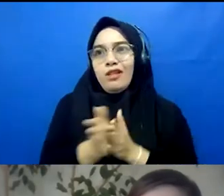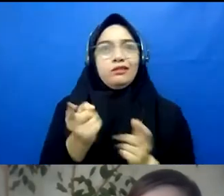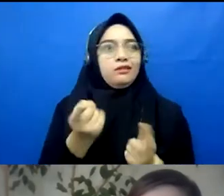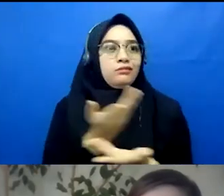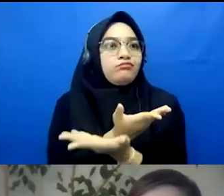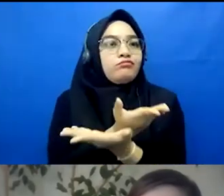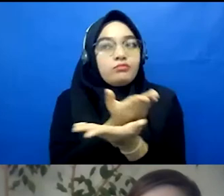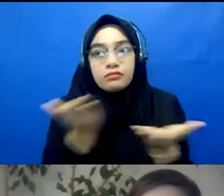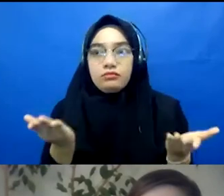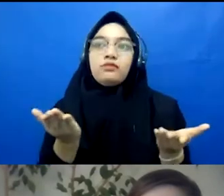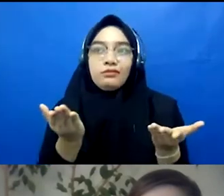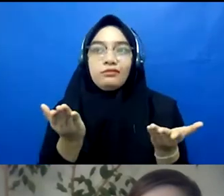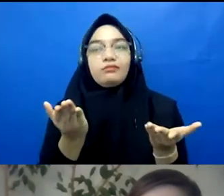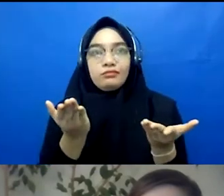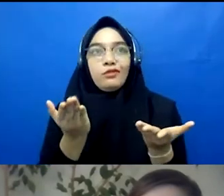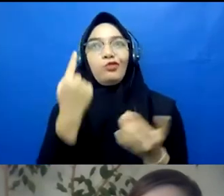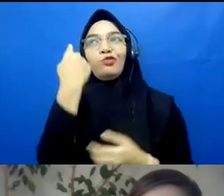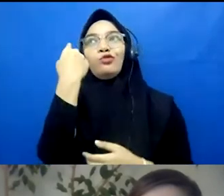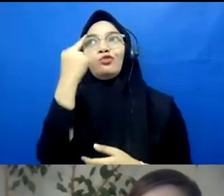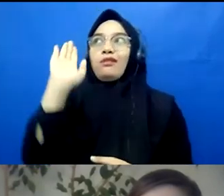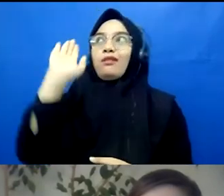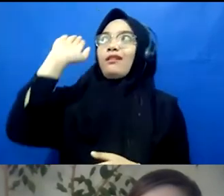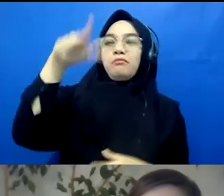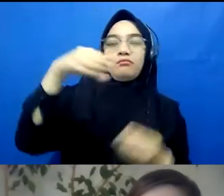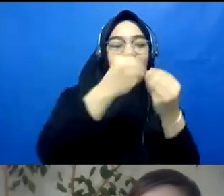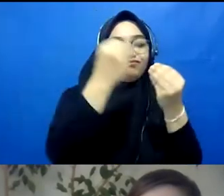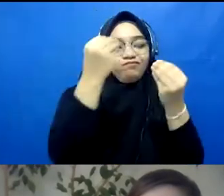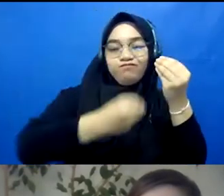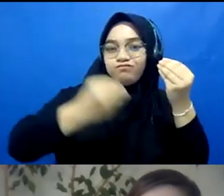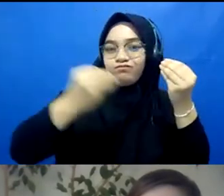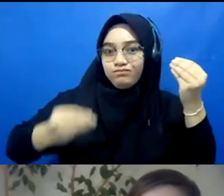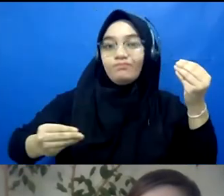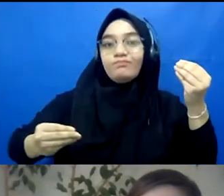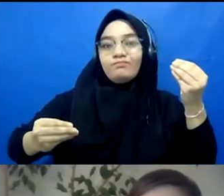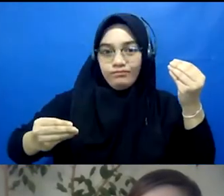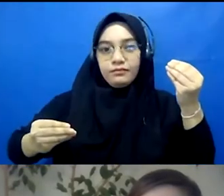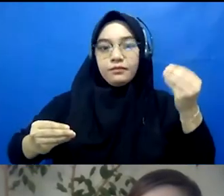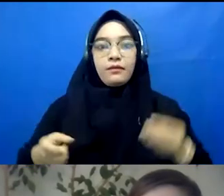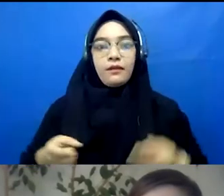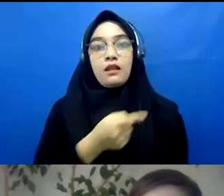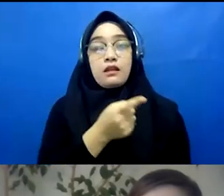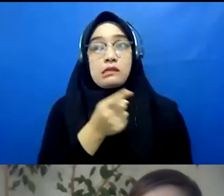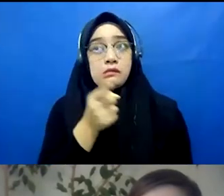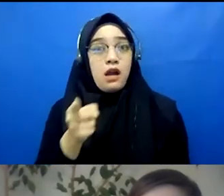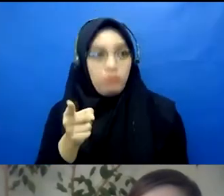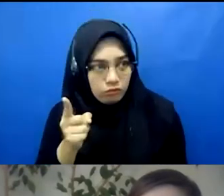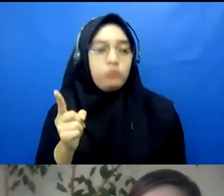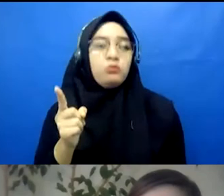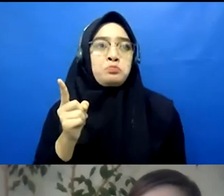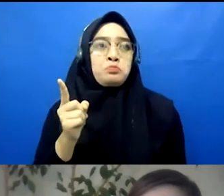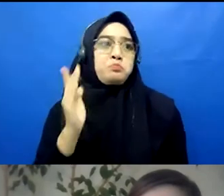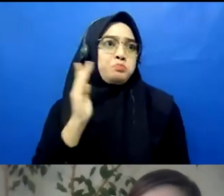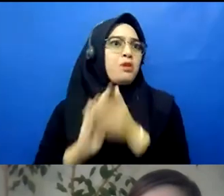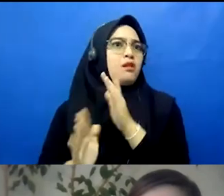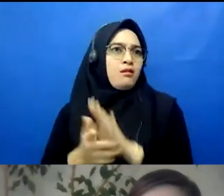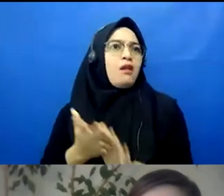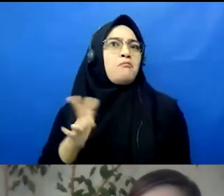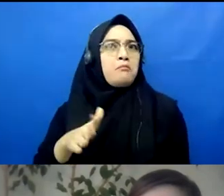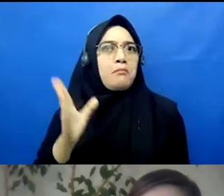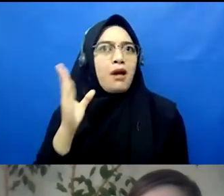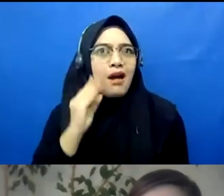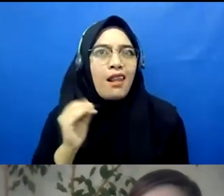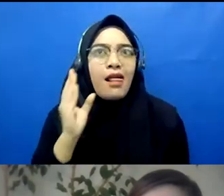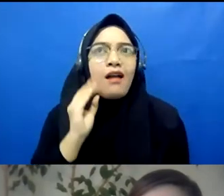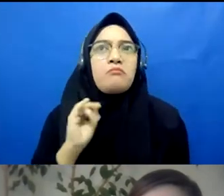generation, you know, because for many of you, you have been there, you are doing it, but for the next generation, what could